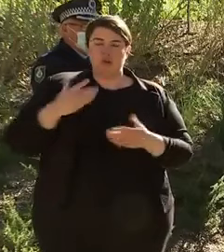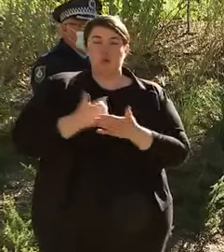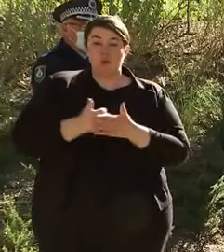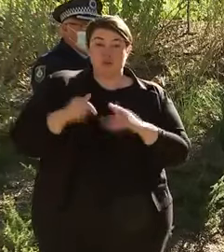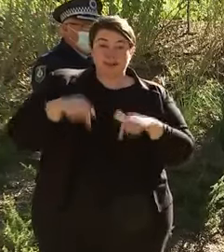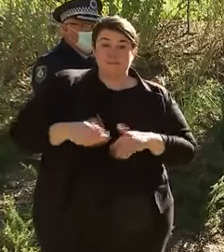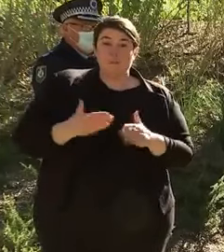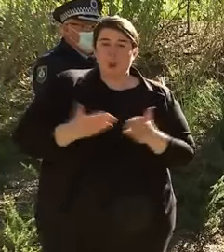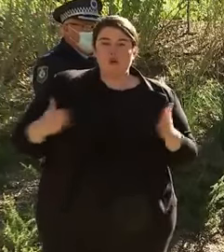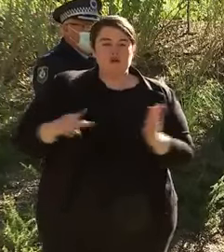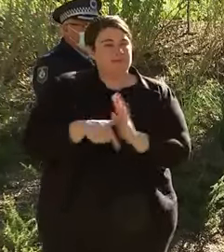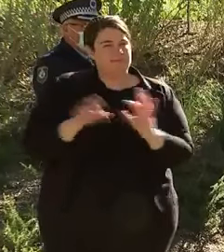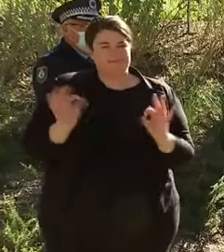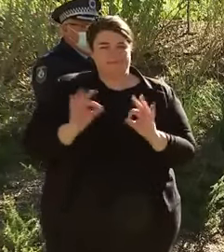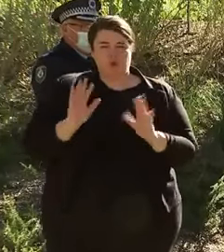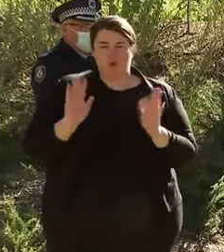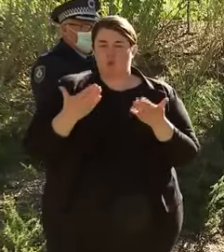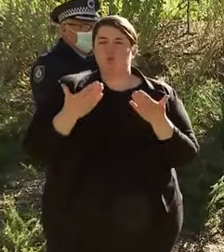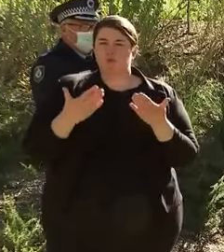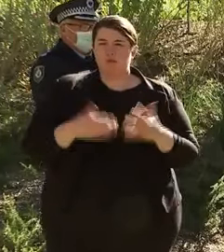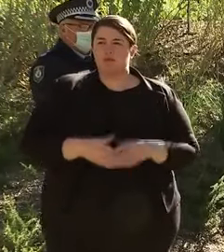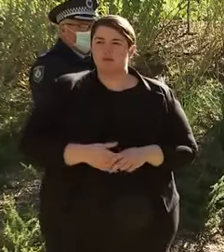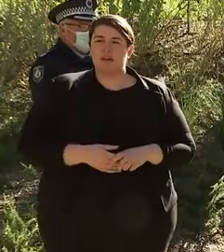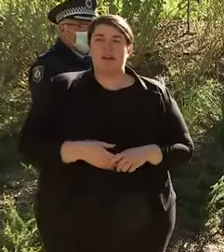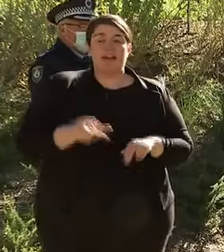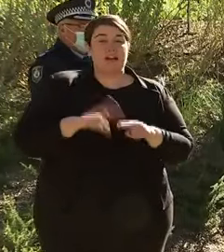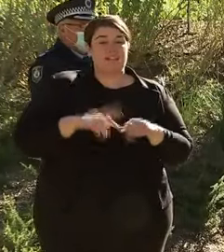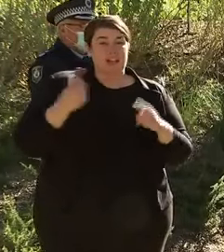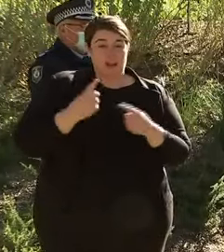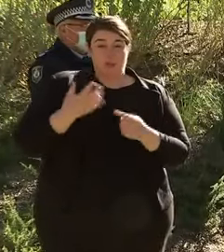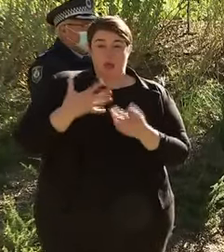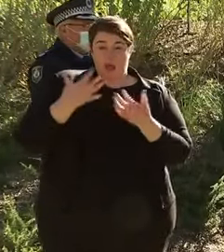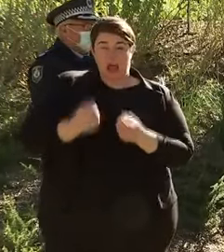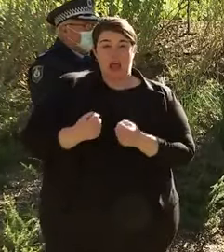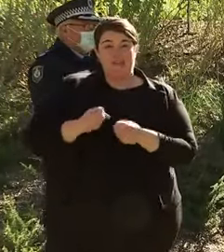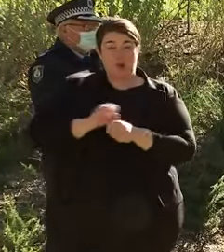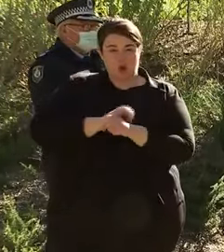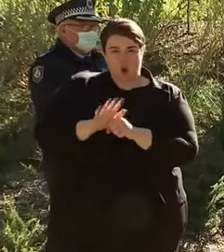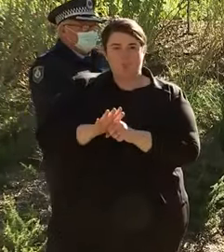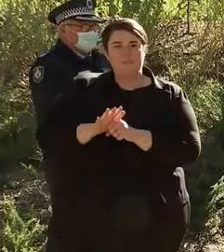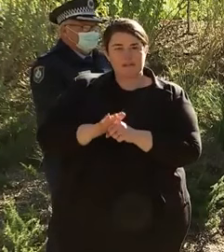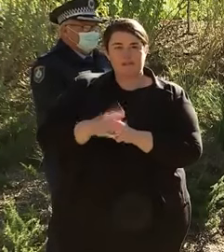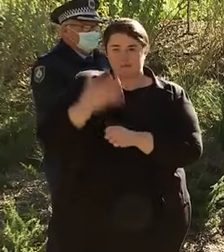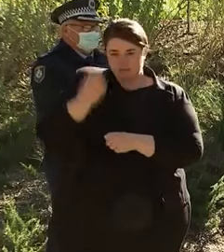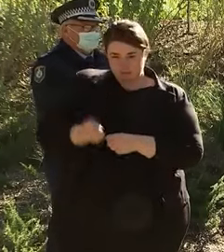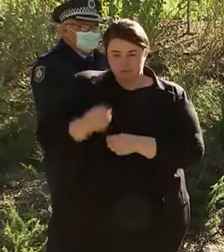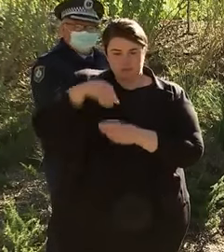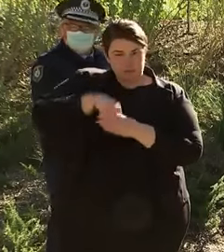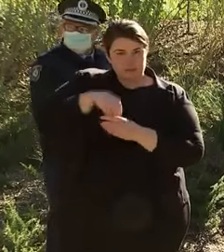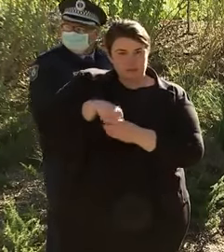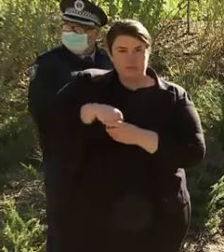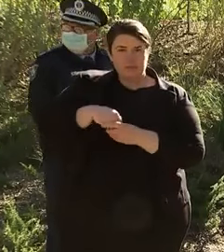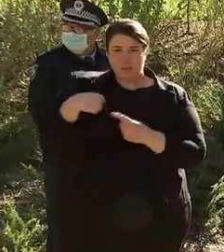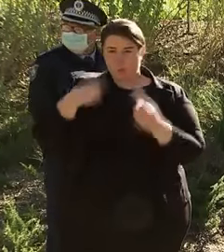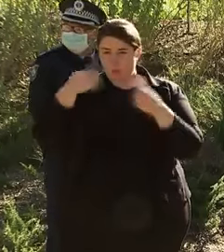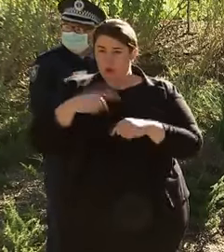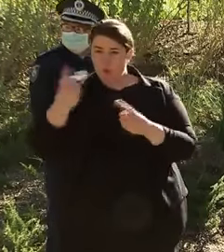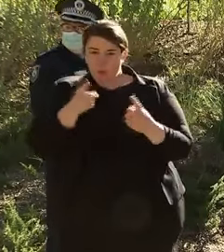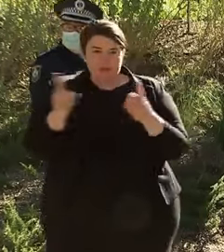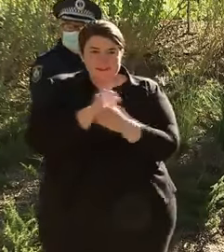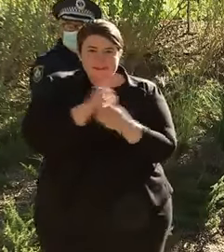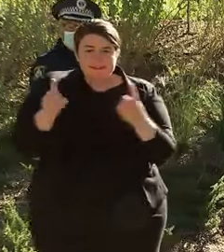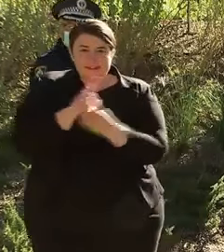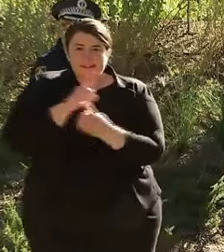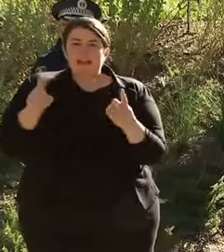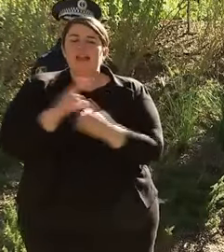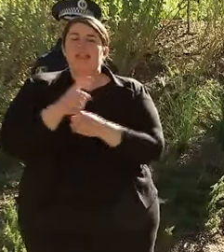turnarounds. If we have a process that if anyone tests positive, we work through and then identify close contacts and